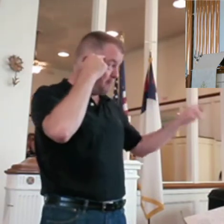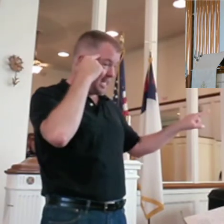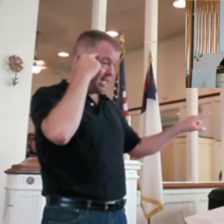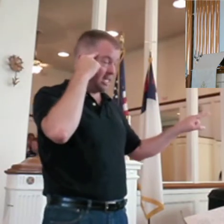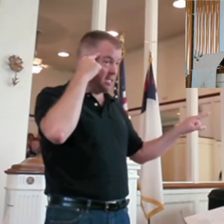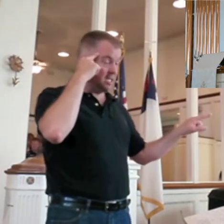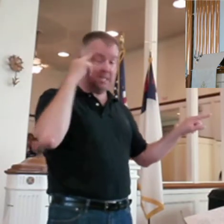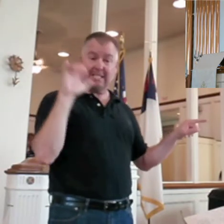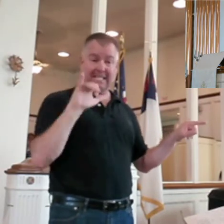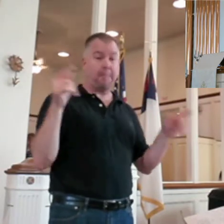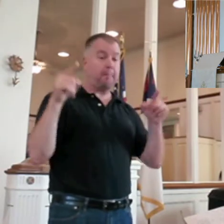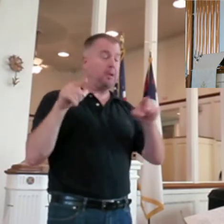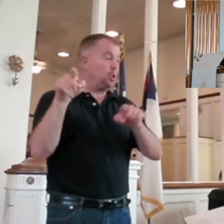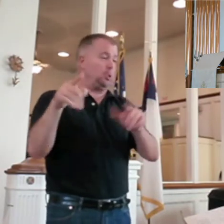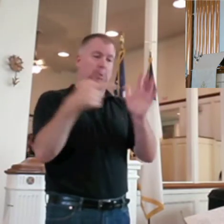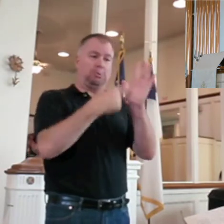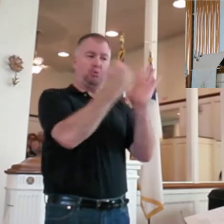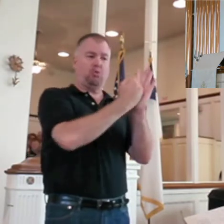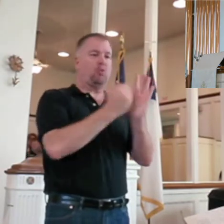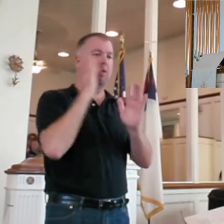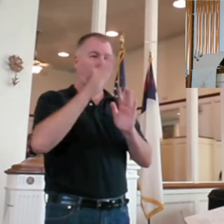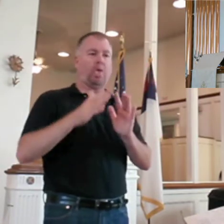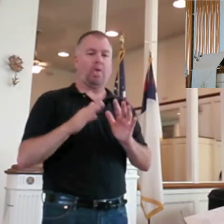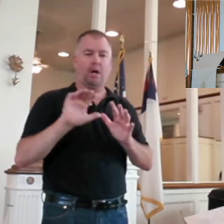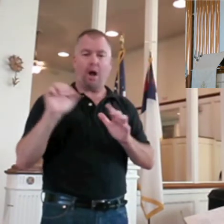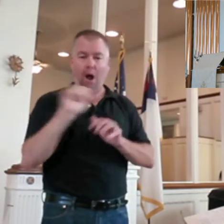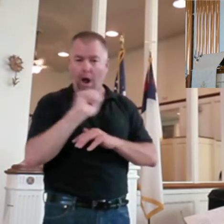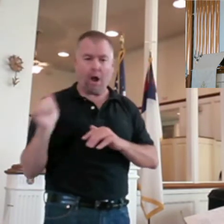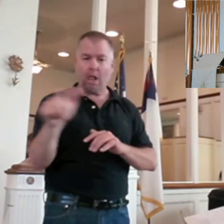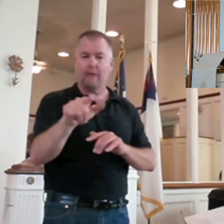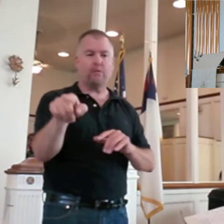this man did."